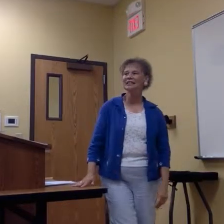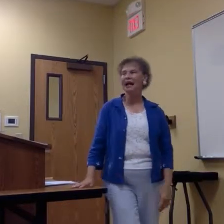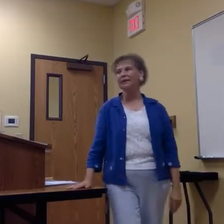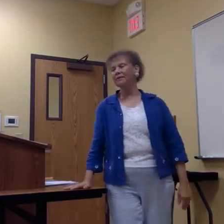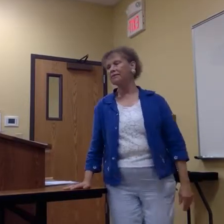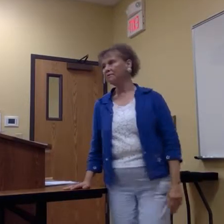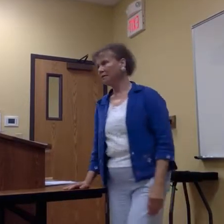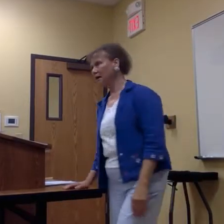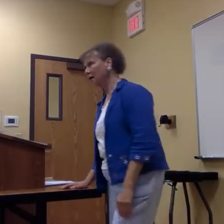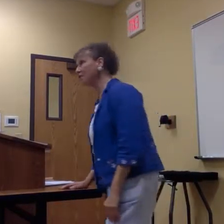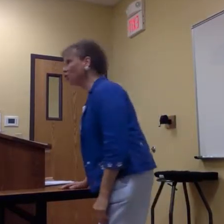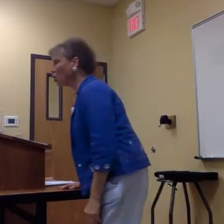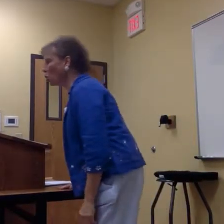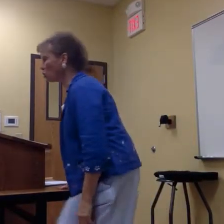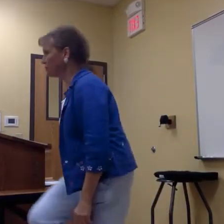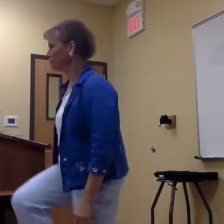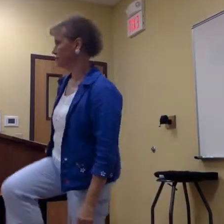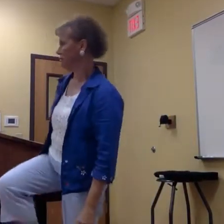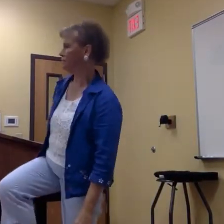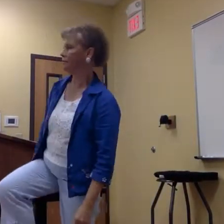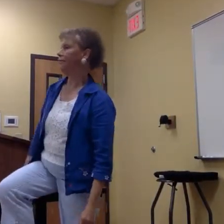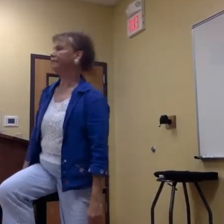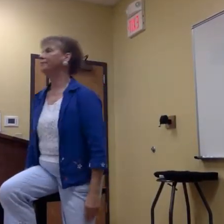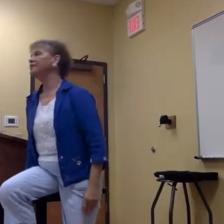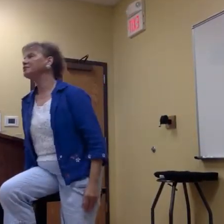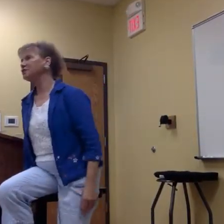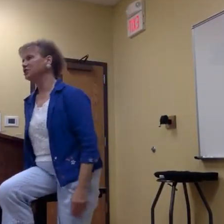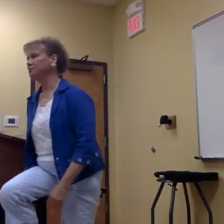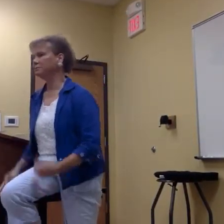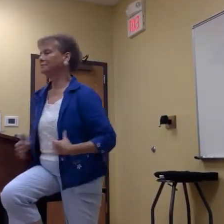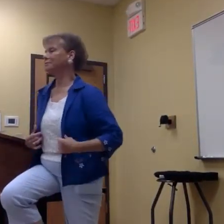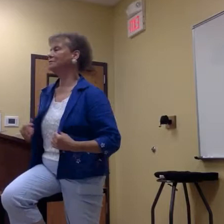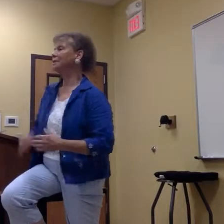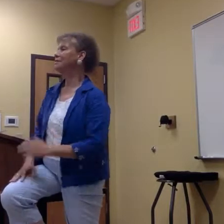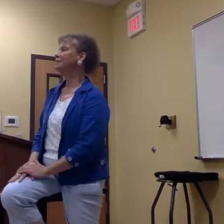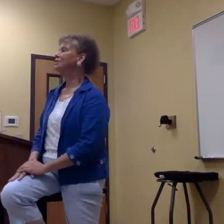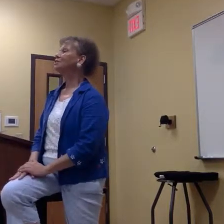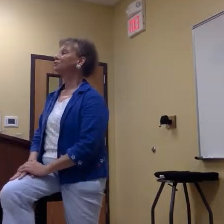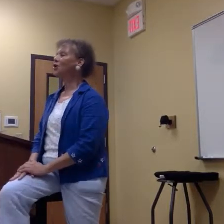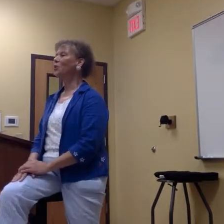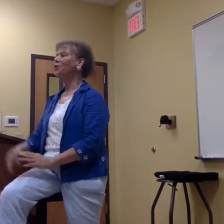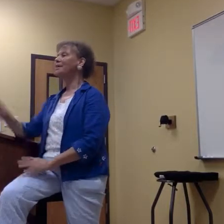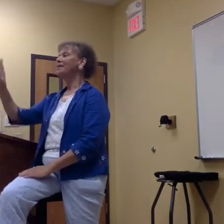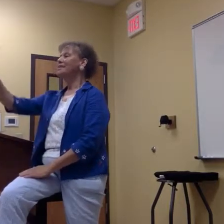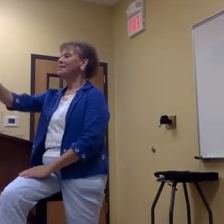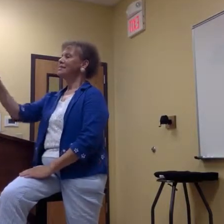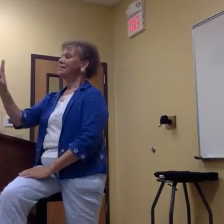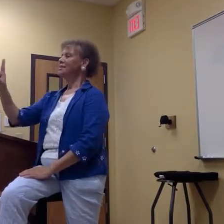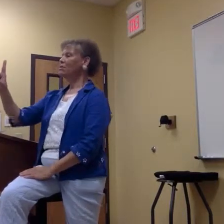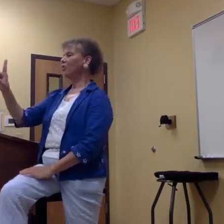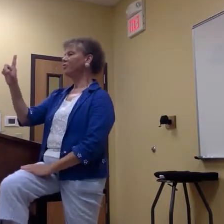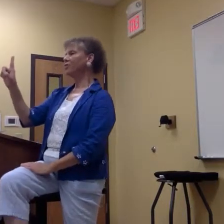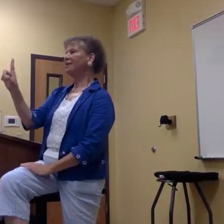old, they switch it. Right? So with your index, non-dominant